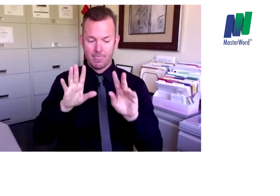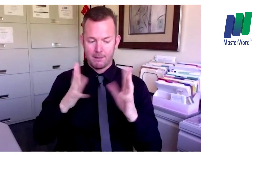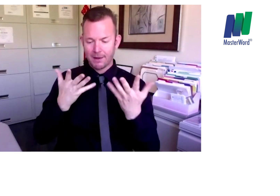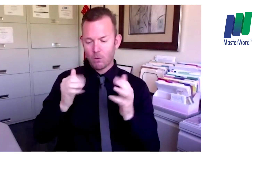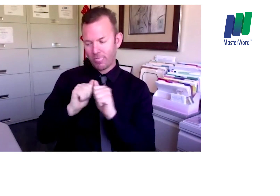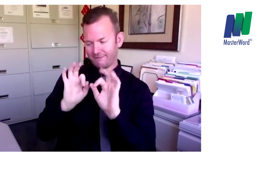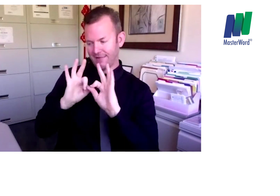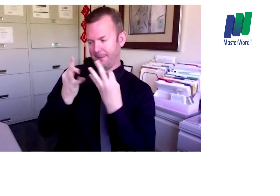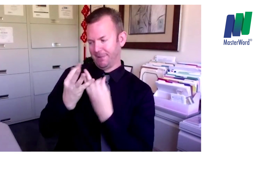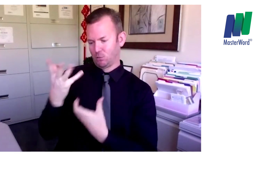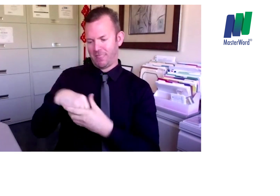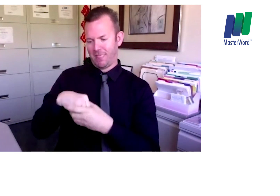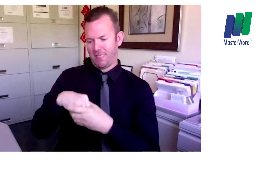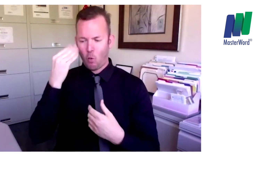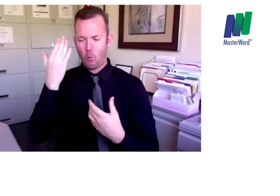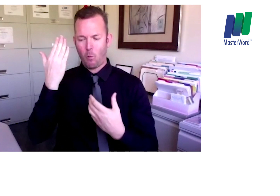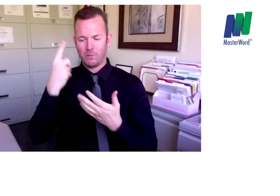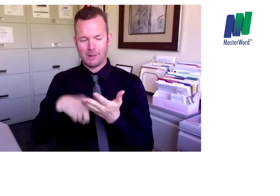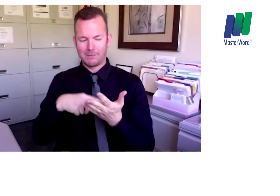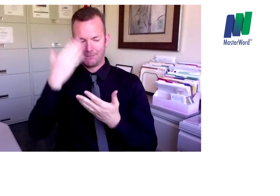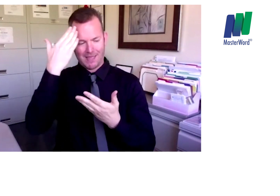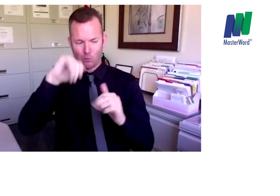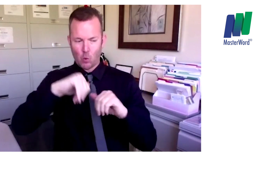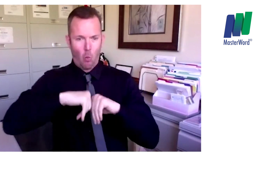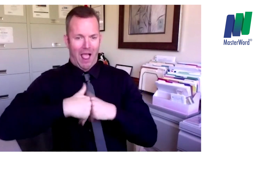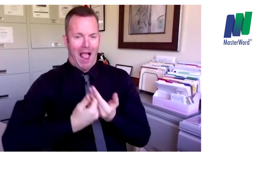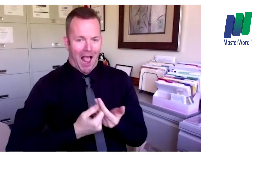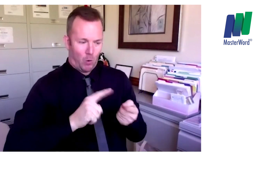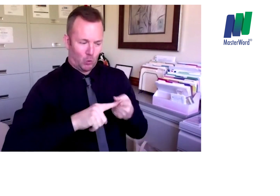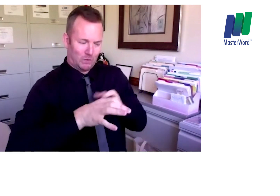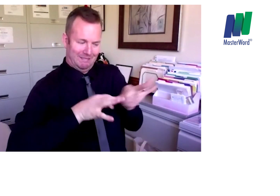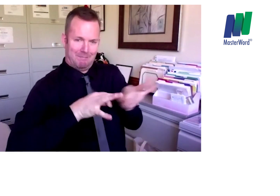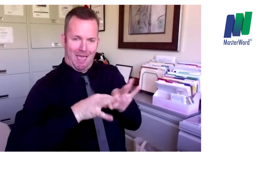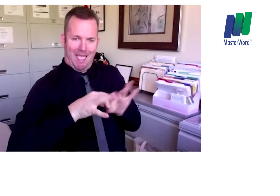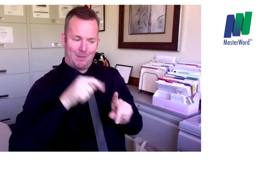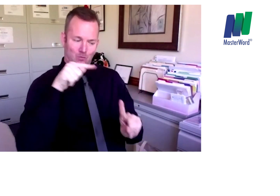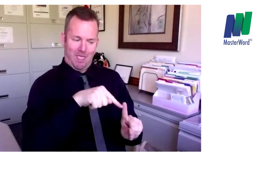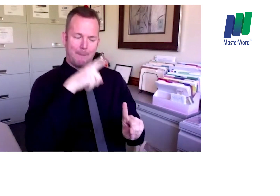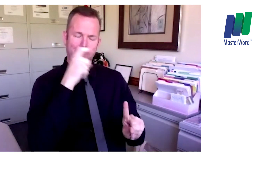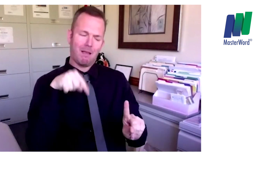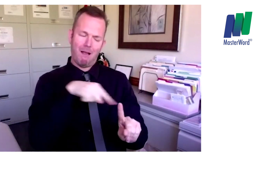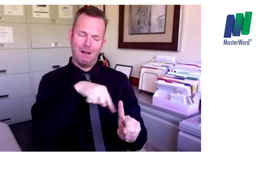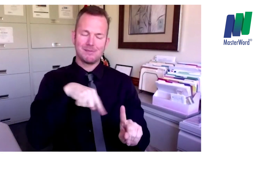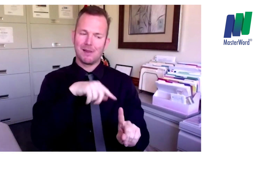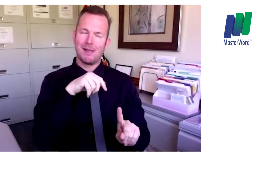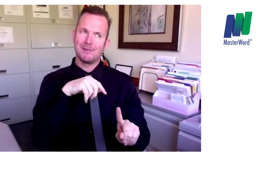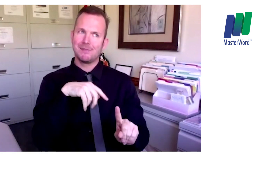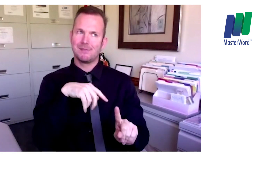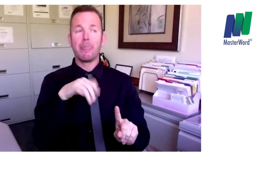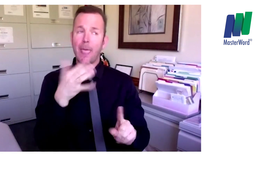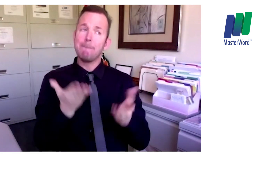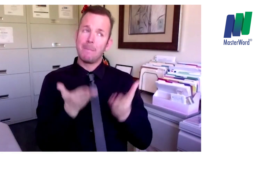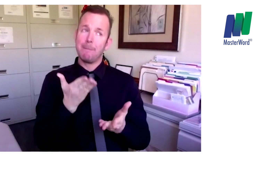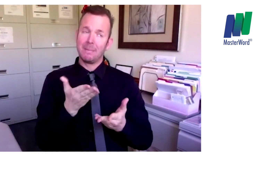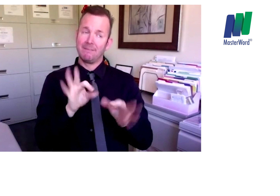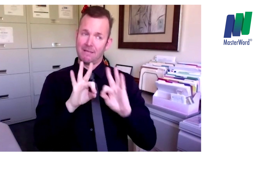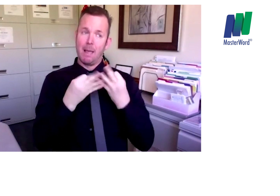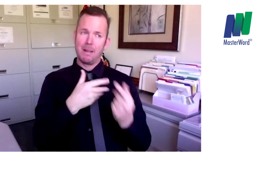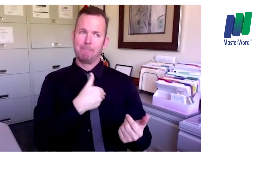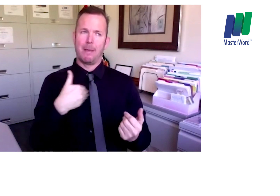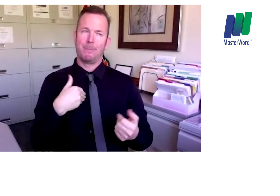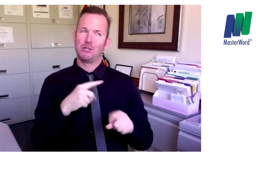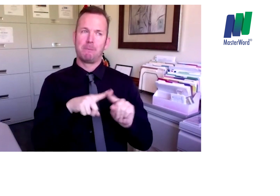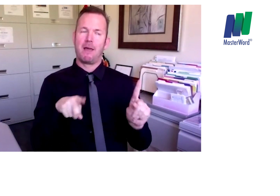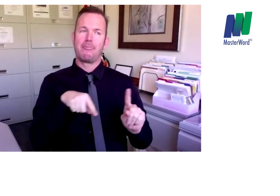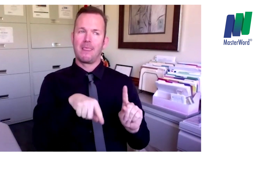the pressure that we're feeling is significant. Oftentimes, families going